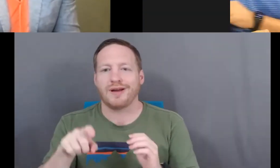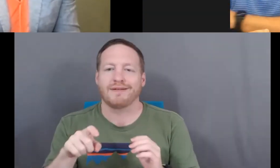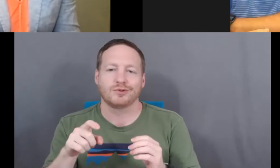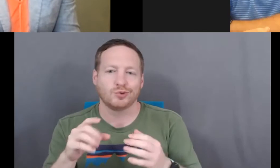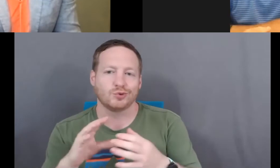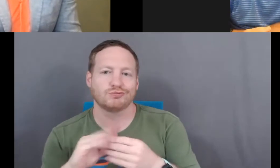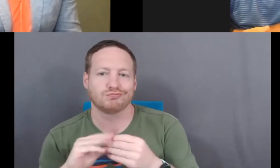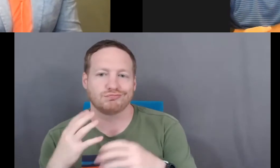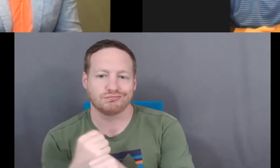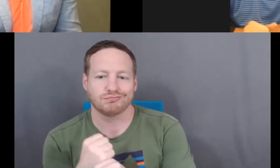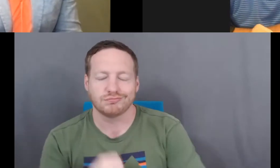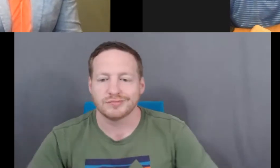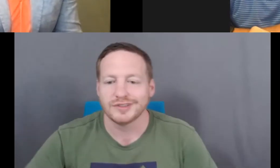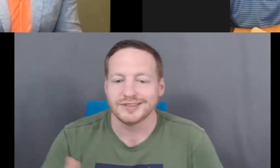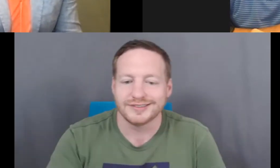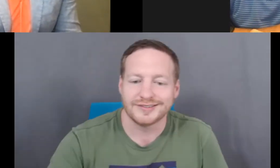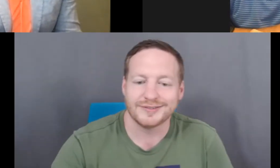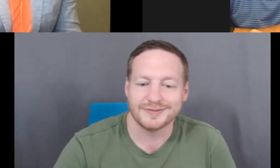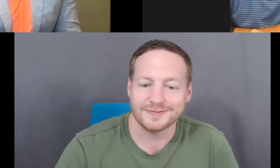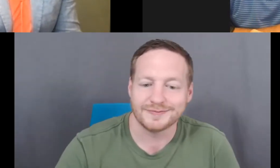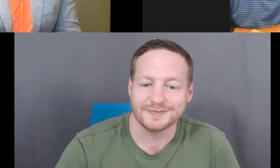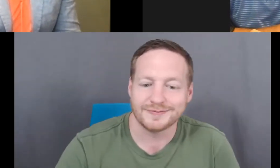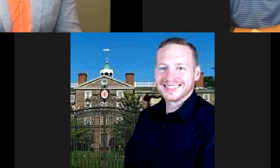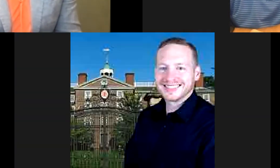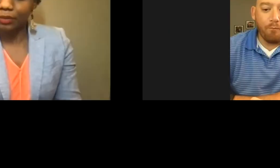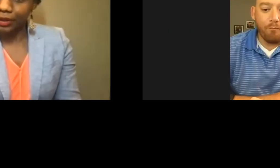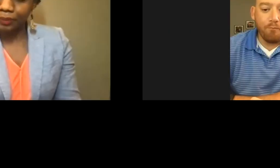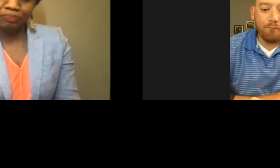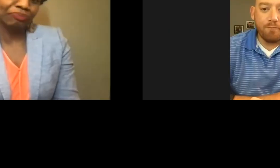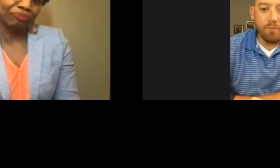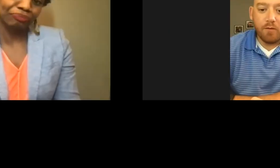but if you don't mind just giving a quick summary.